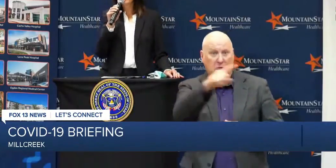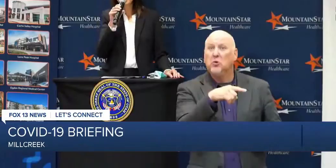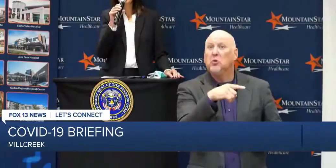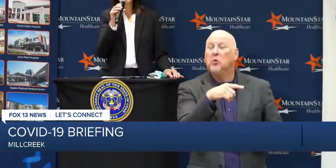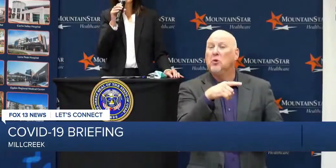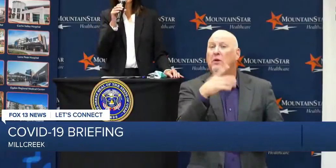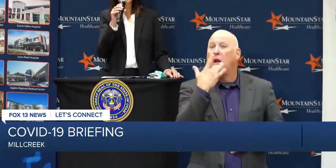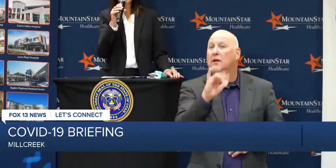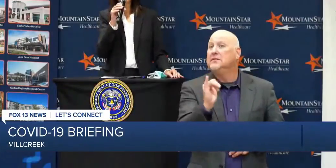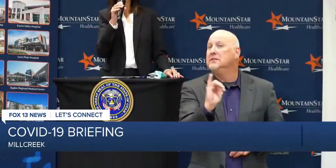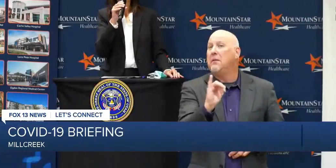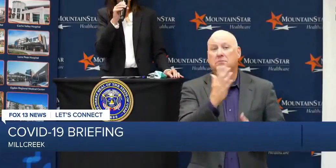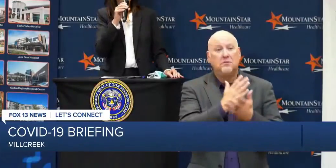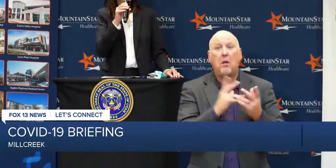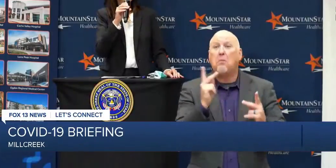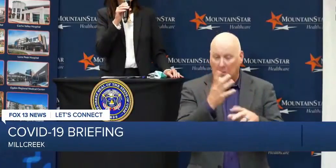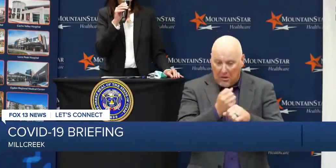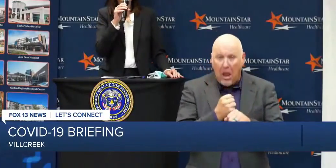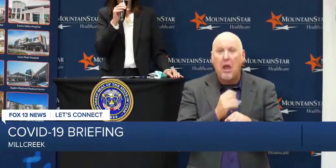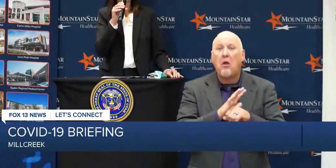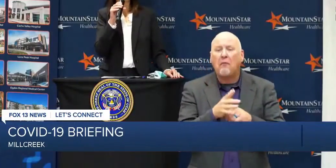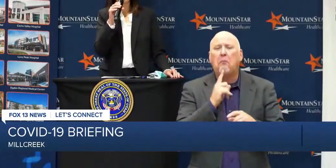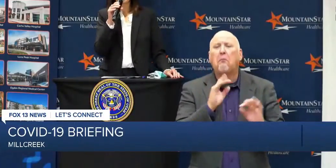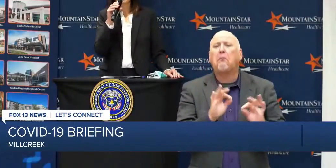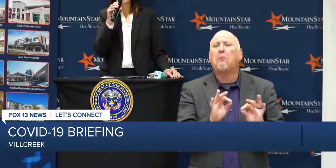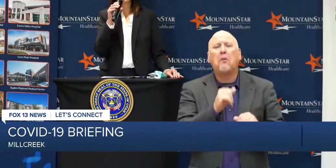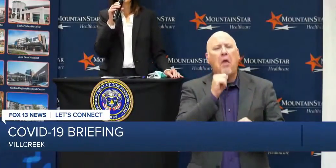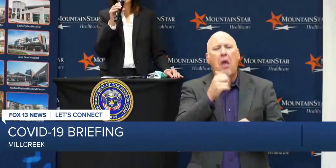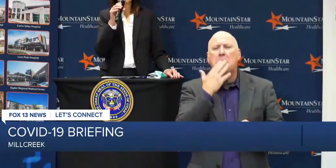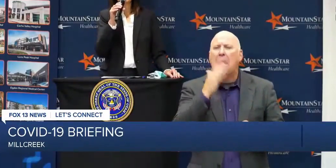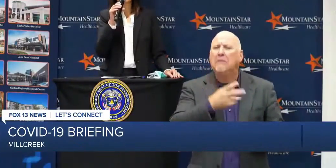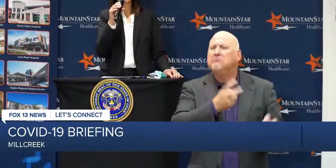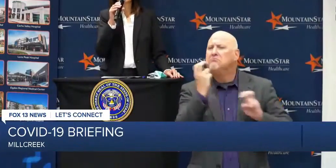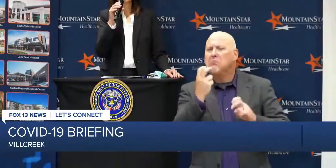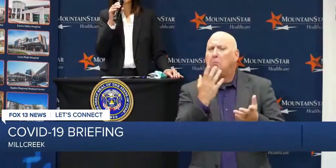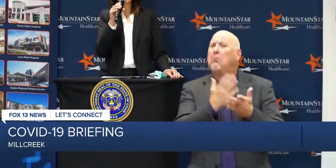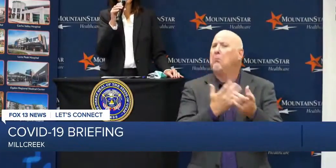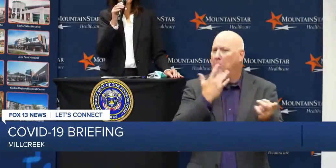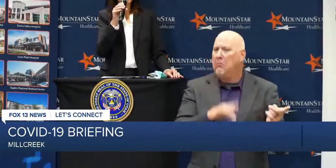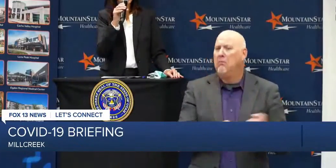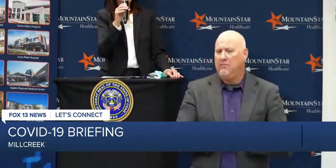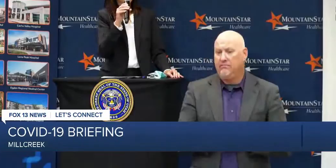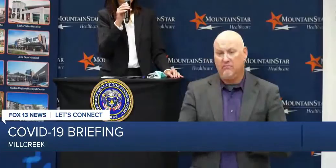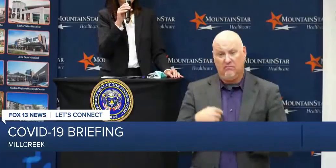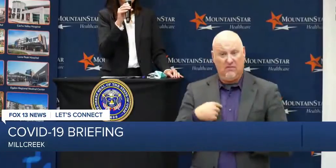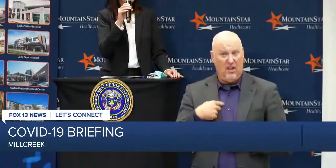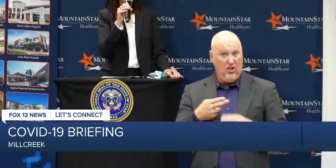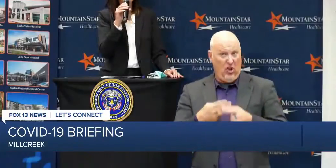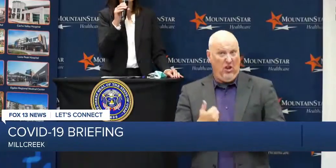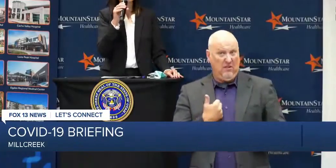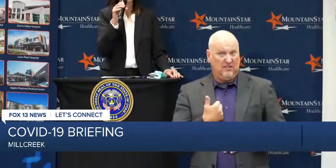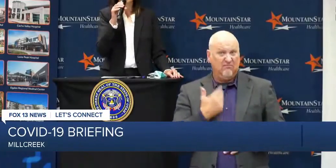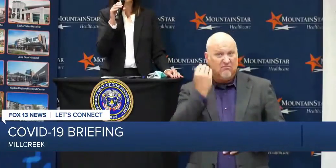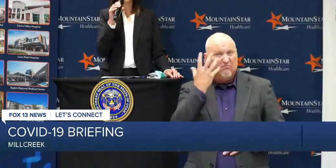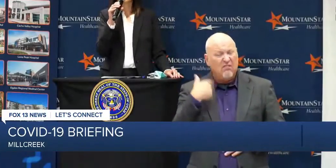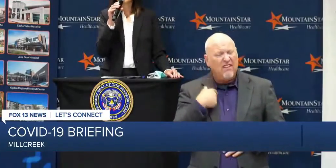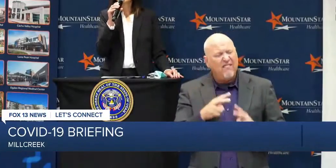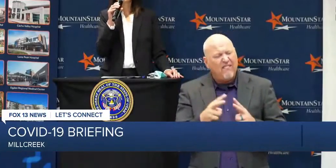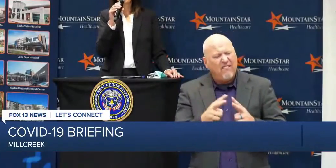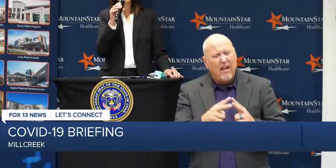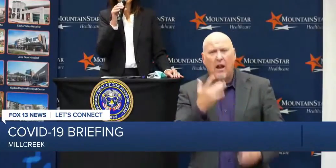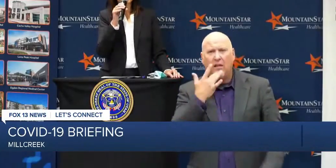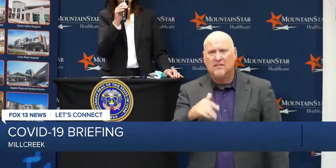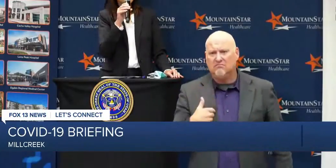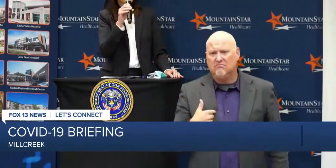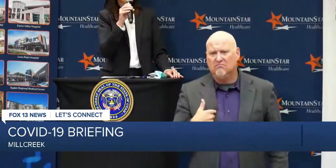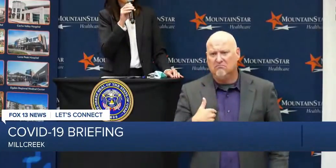myself one of the lucky ones, even though I was very sick. I had COVID pneumonia in both lungs. I was on